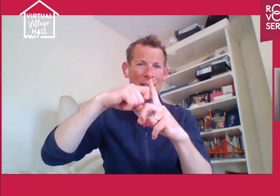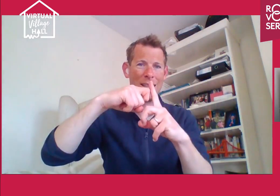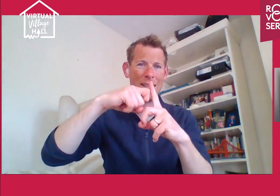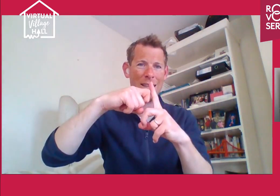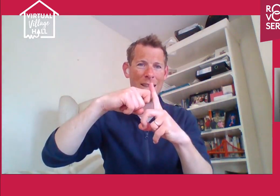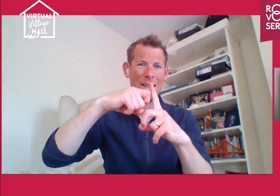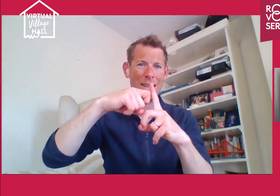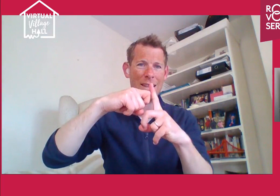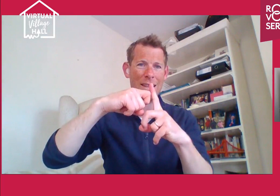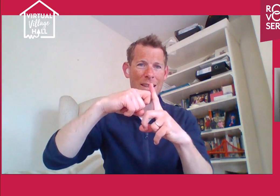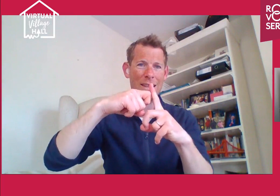K,